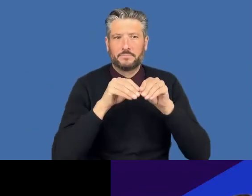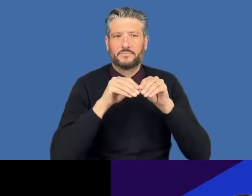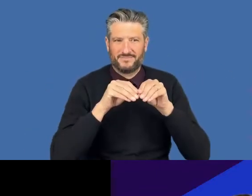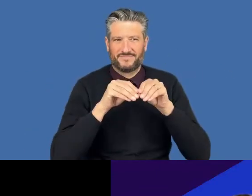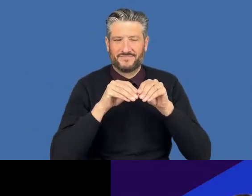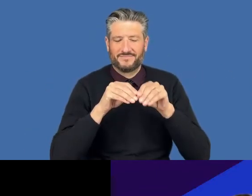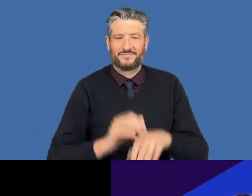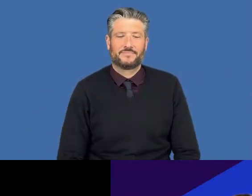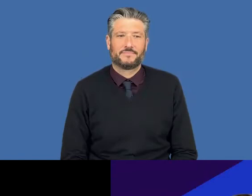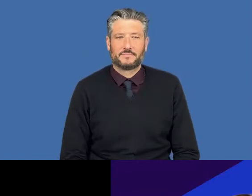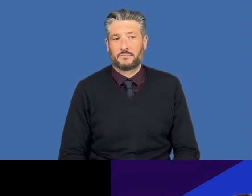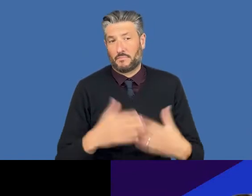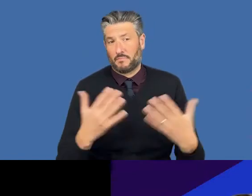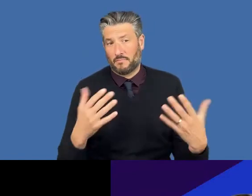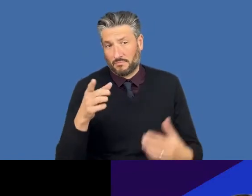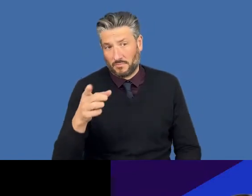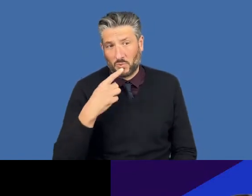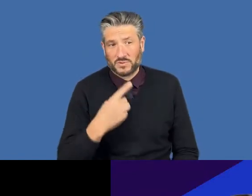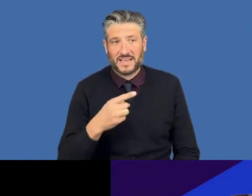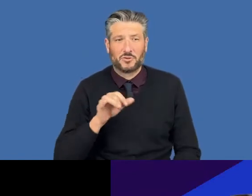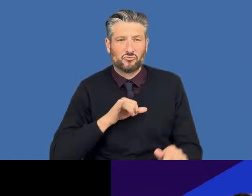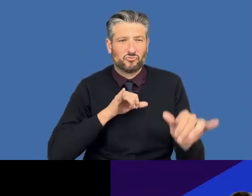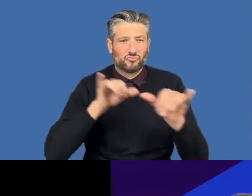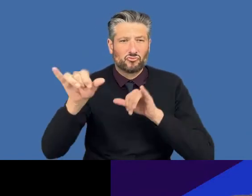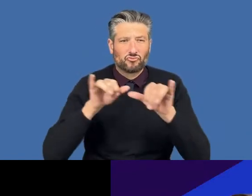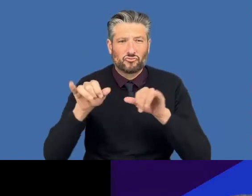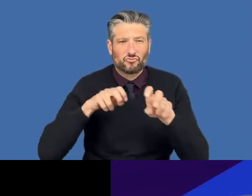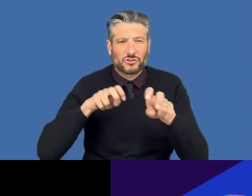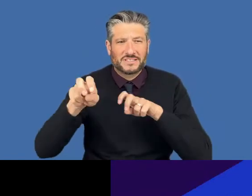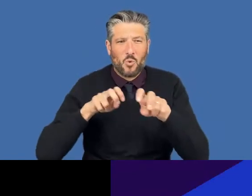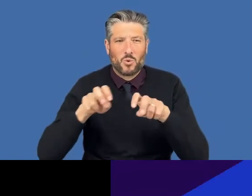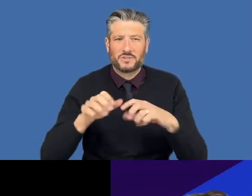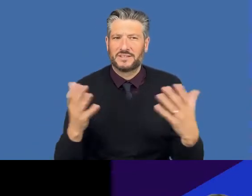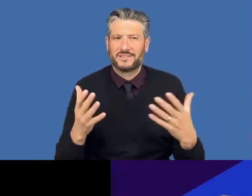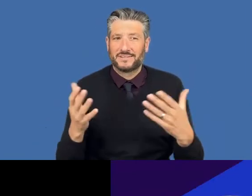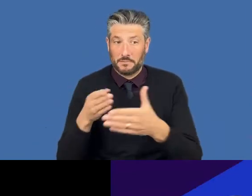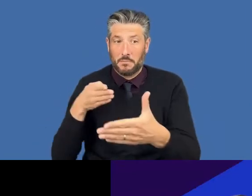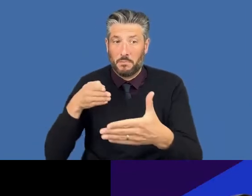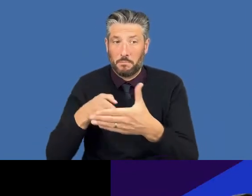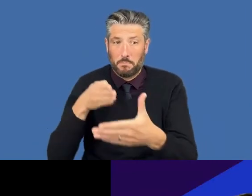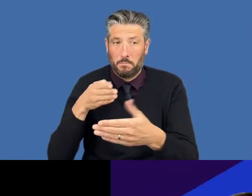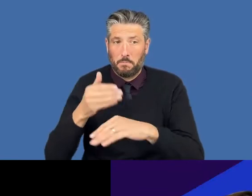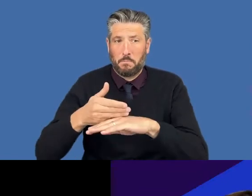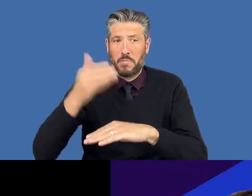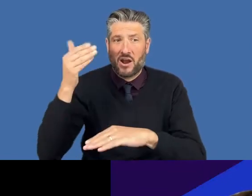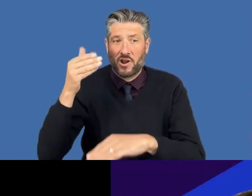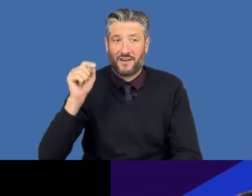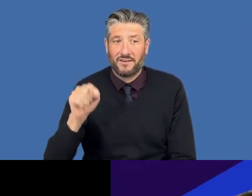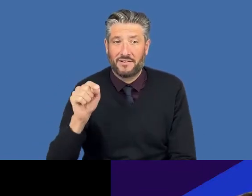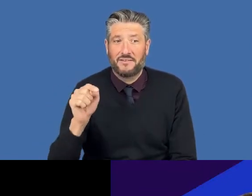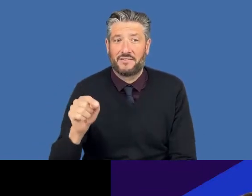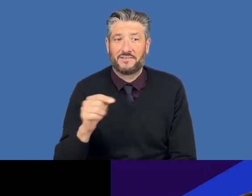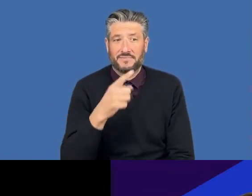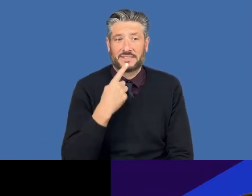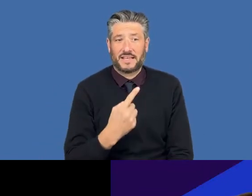for transportation, for example, if there's a face-to-face training, for example. And I think the point you made about universal